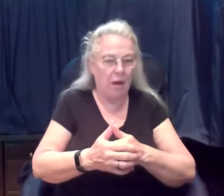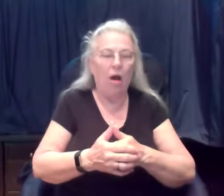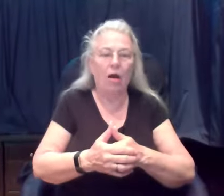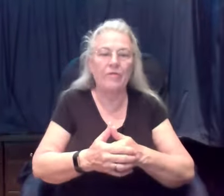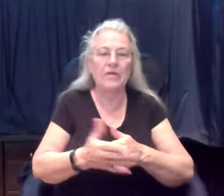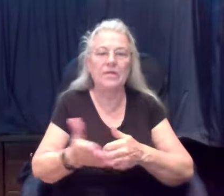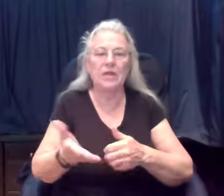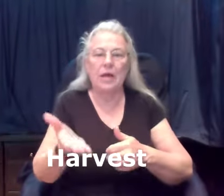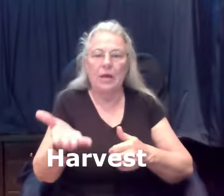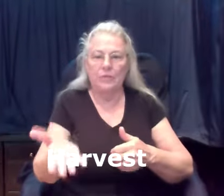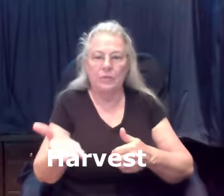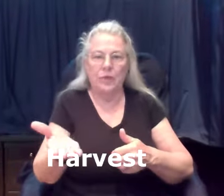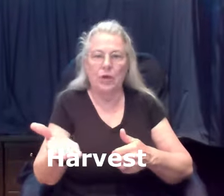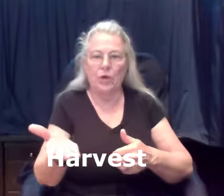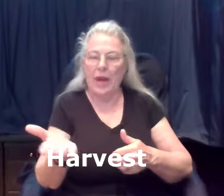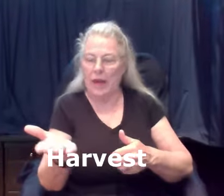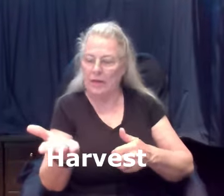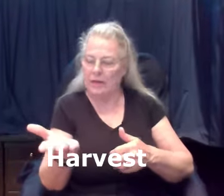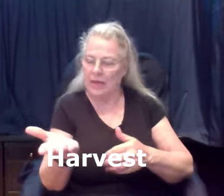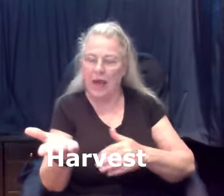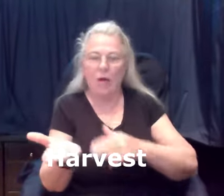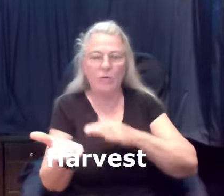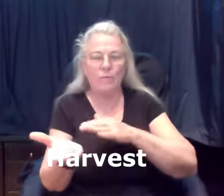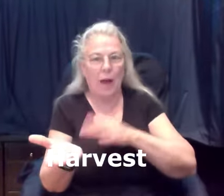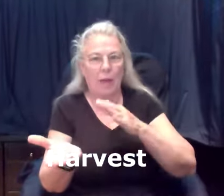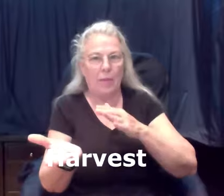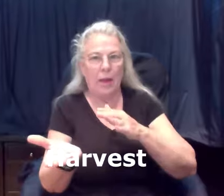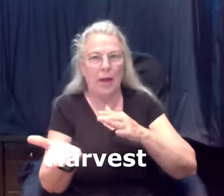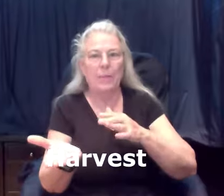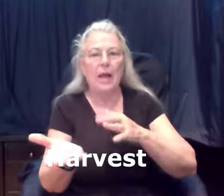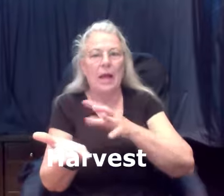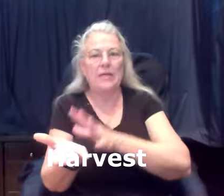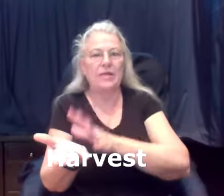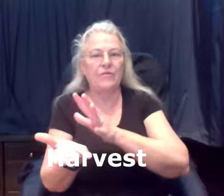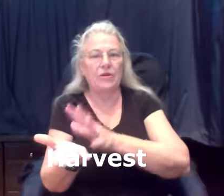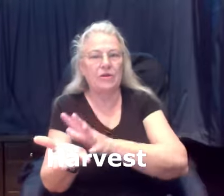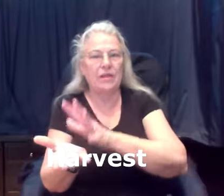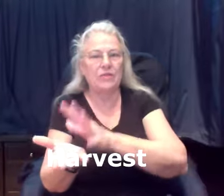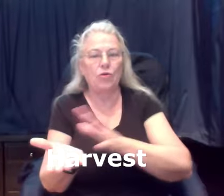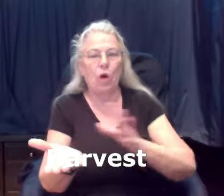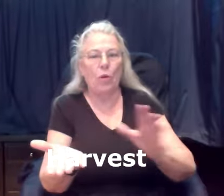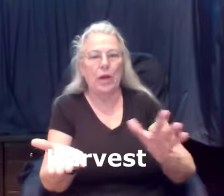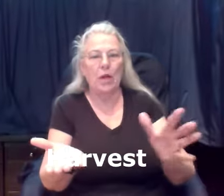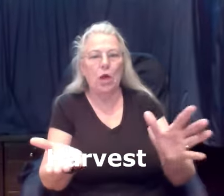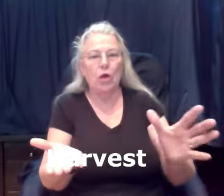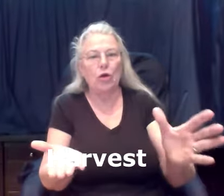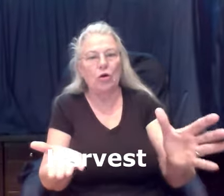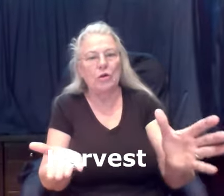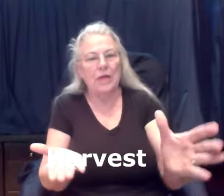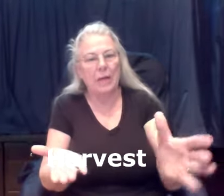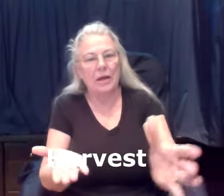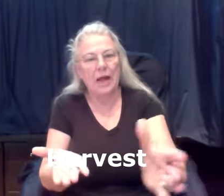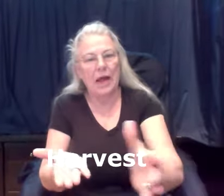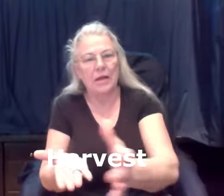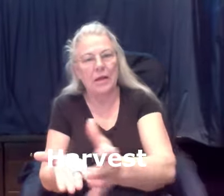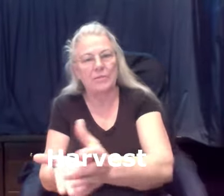Harvest. Your hand is out, palm up, as if there's things growing. Your dominant hand comes